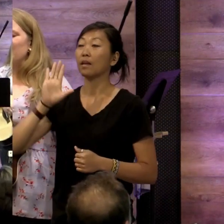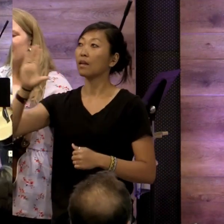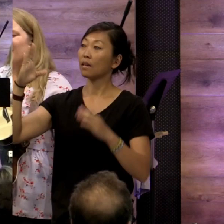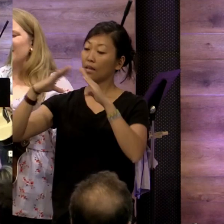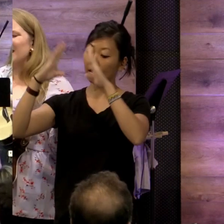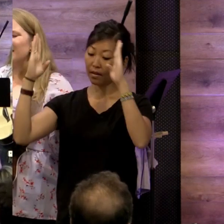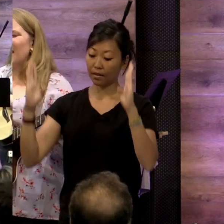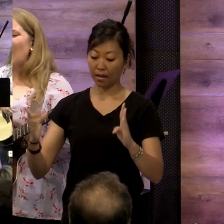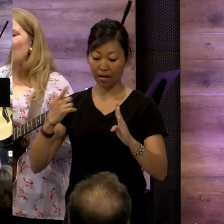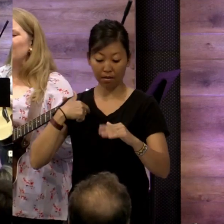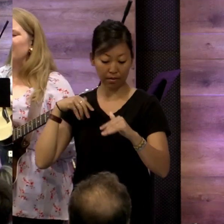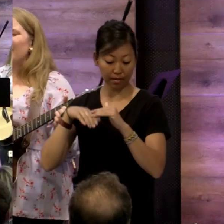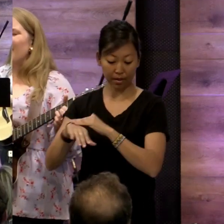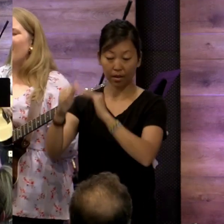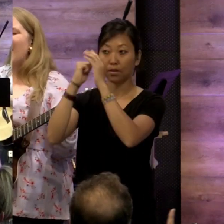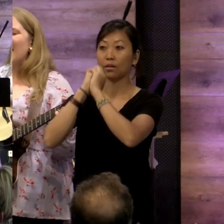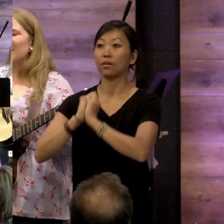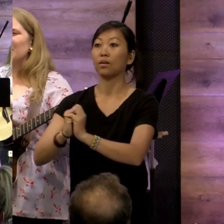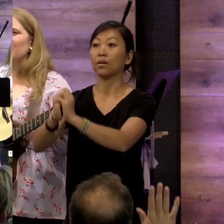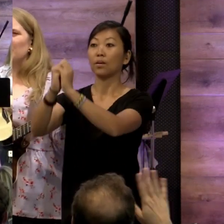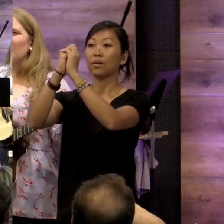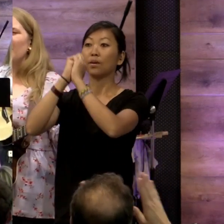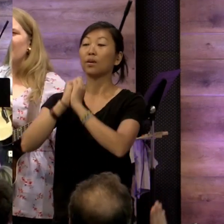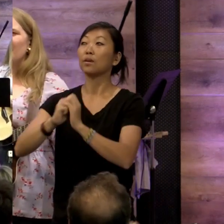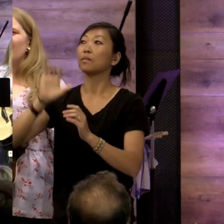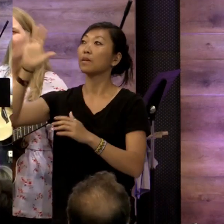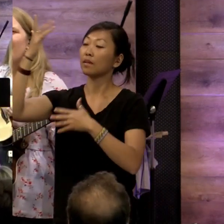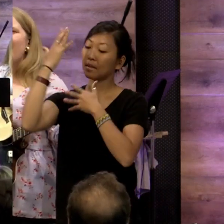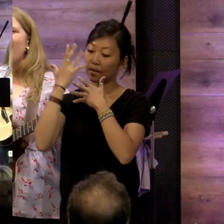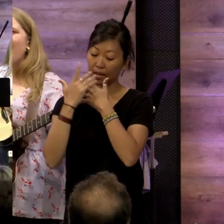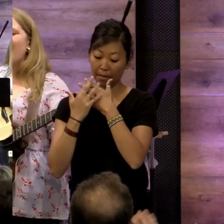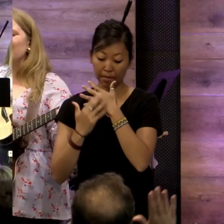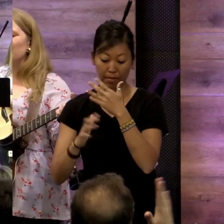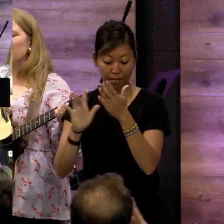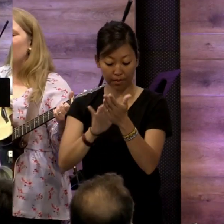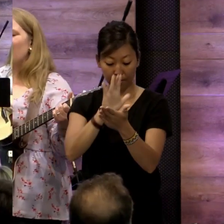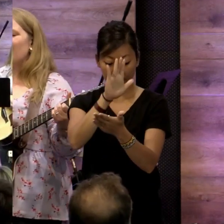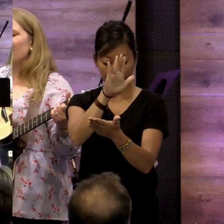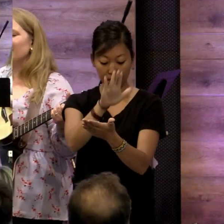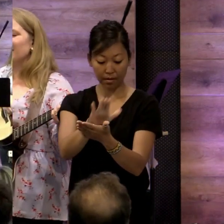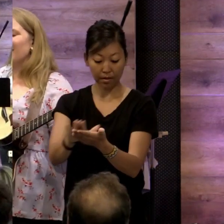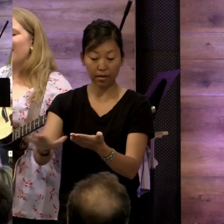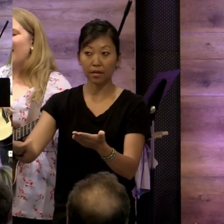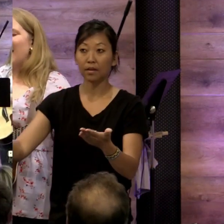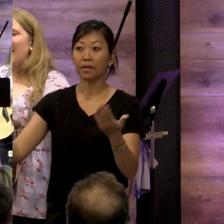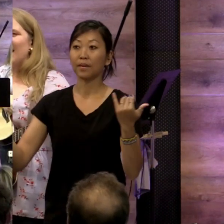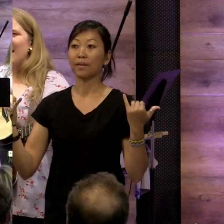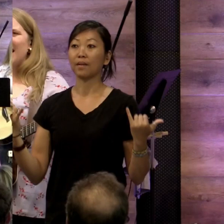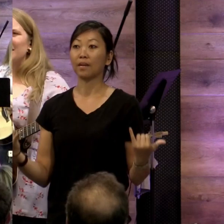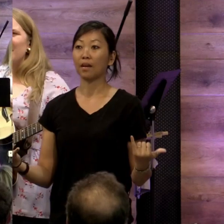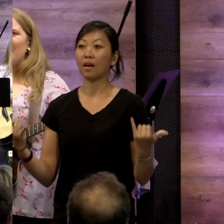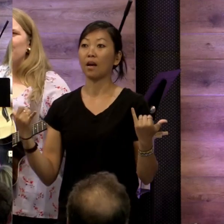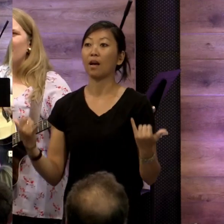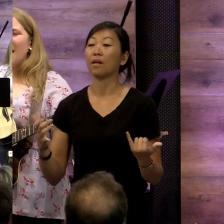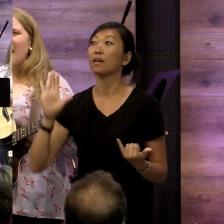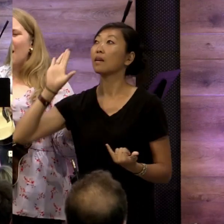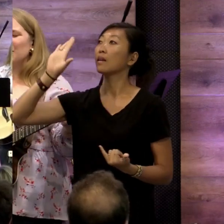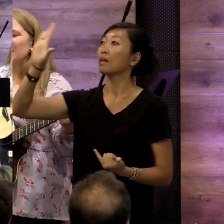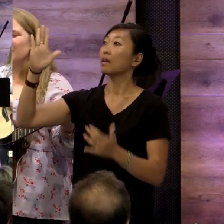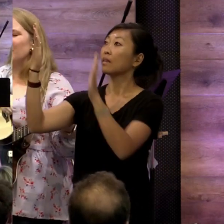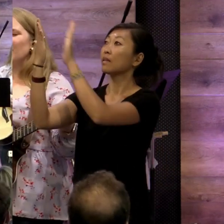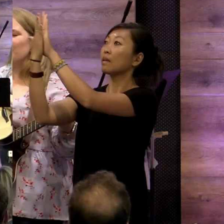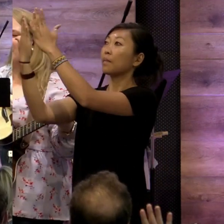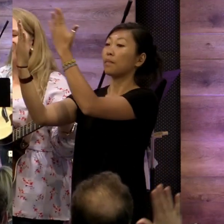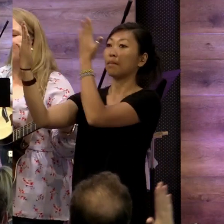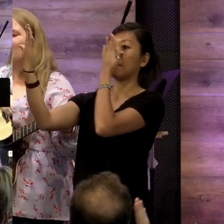worship in this house that his blood has won. As I bear